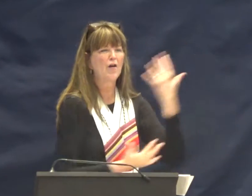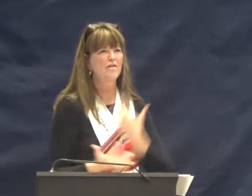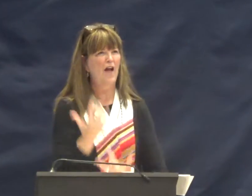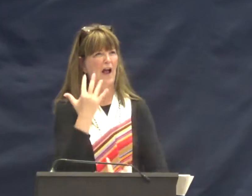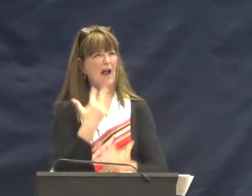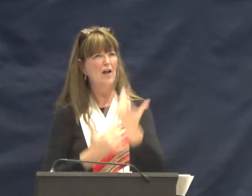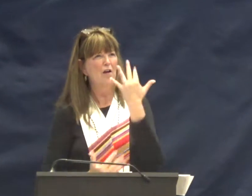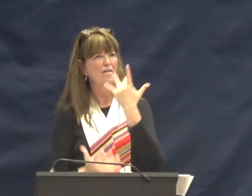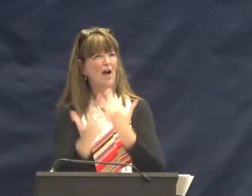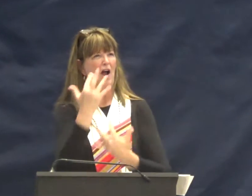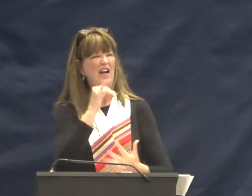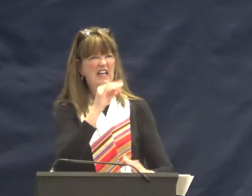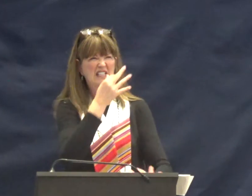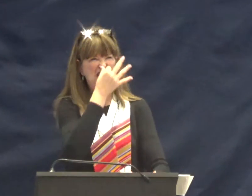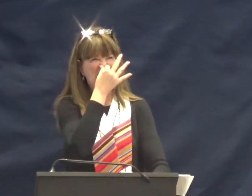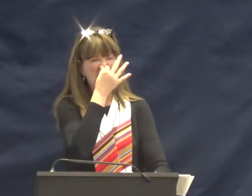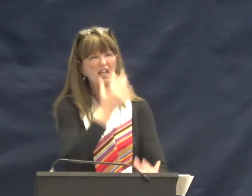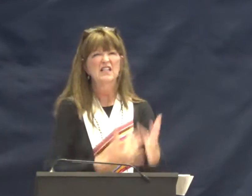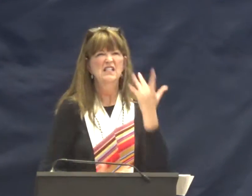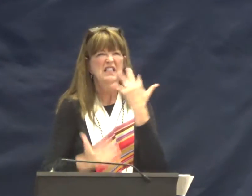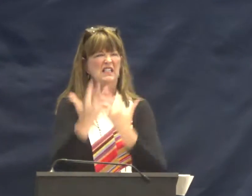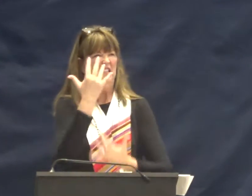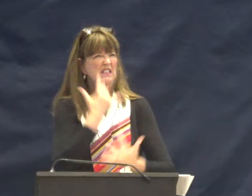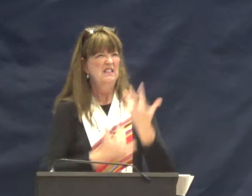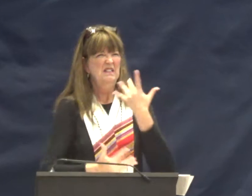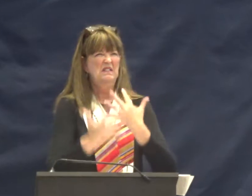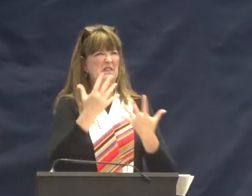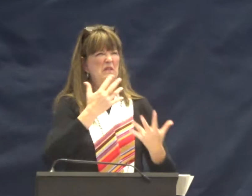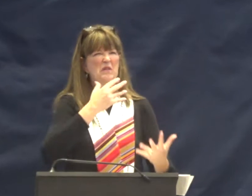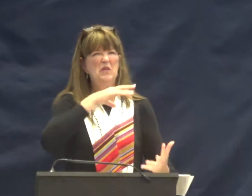live in Jerusalem, they would actually bring in fire.